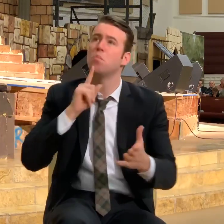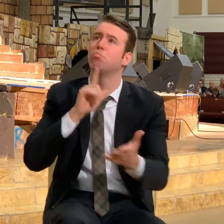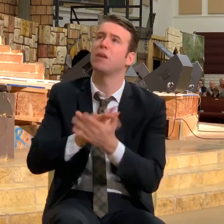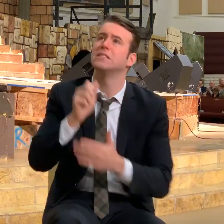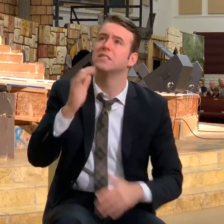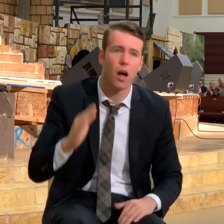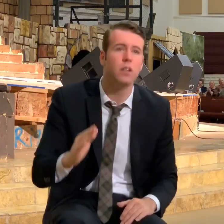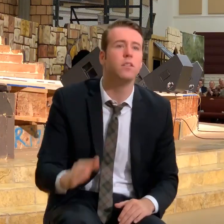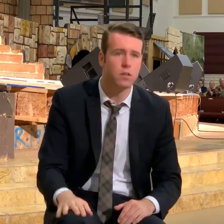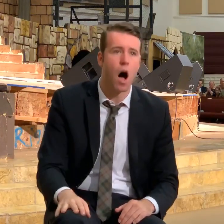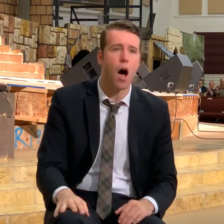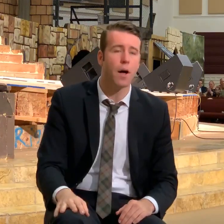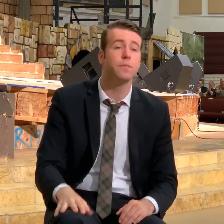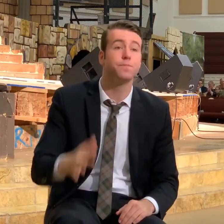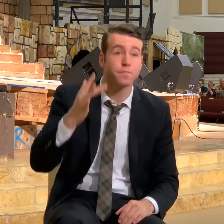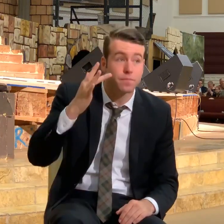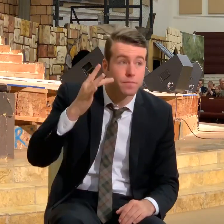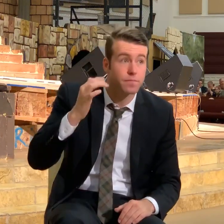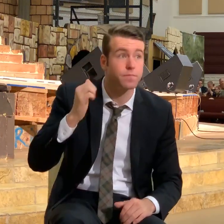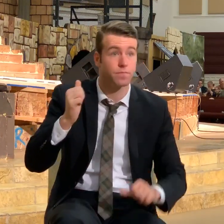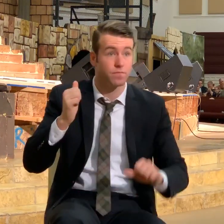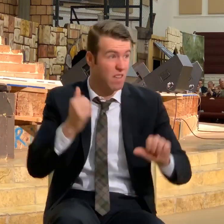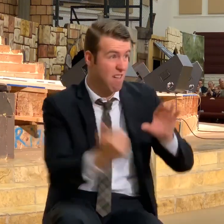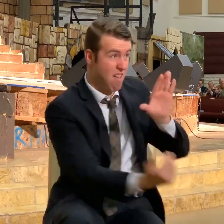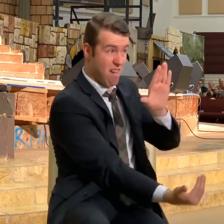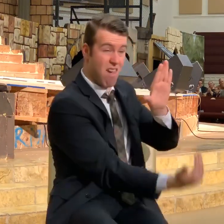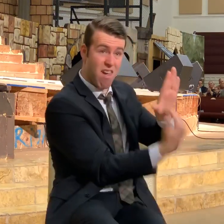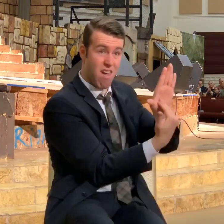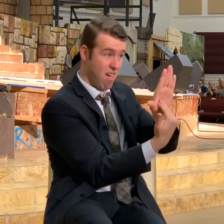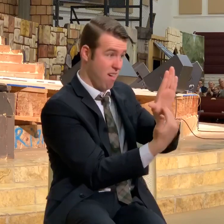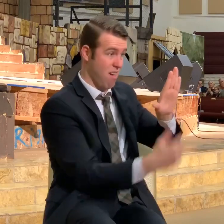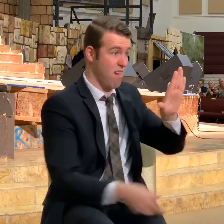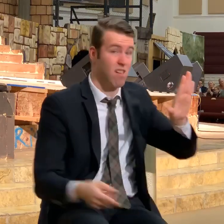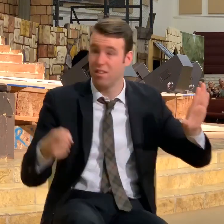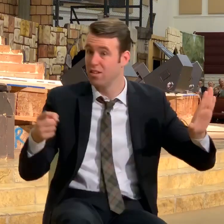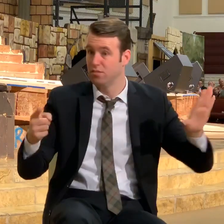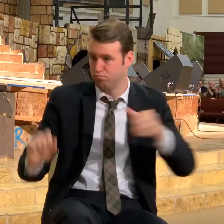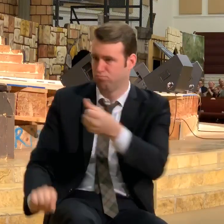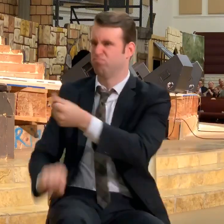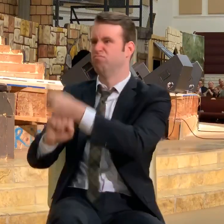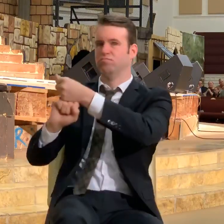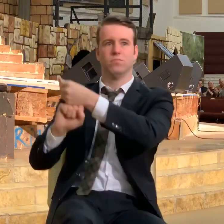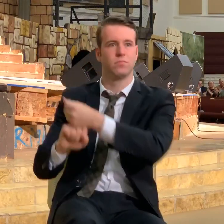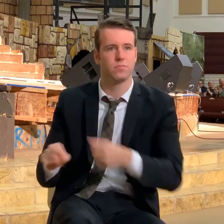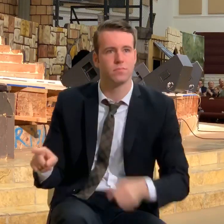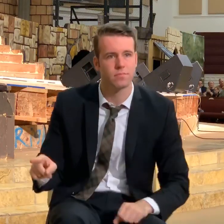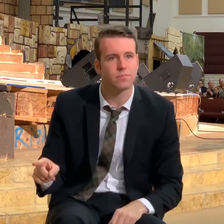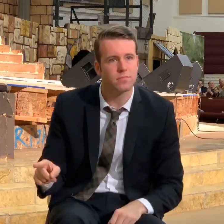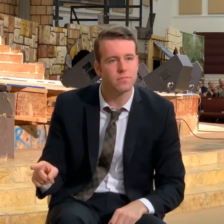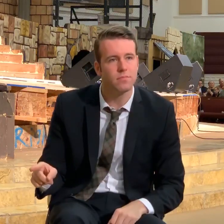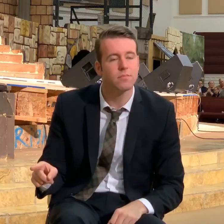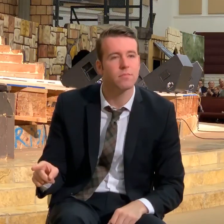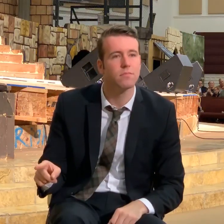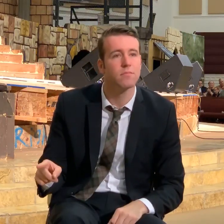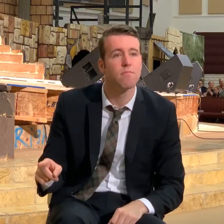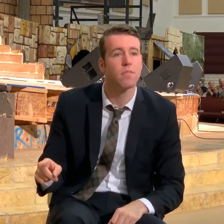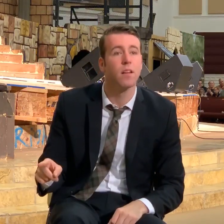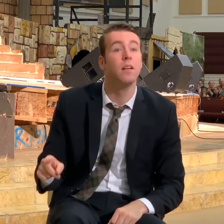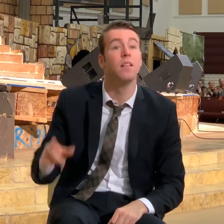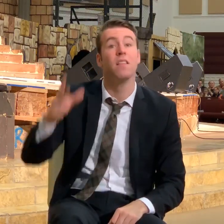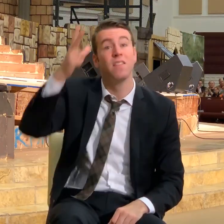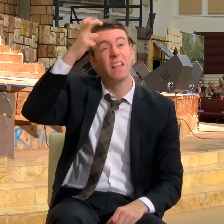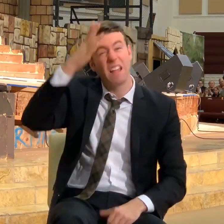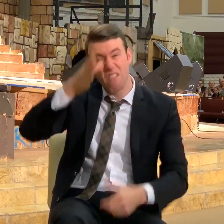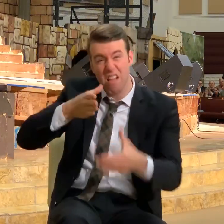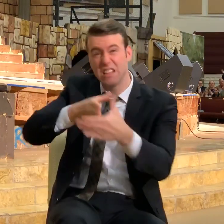God. Because for everyone against you, there's a whole bunch that are for you. Hey, I want to tell some of you the